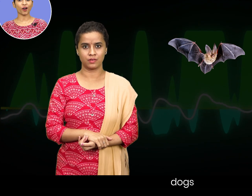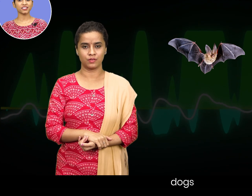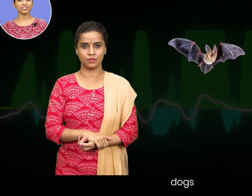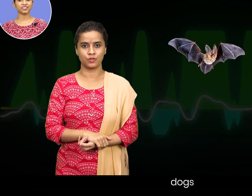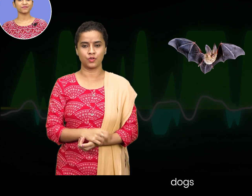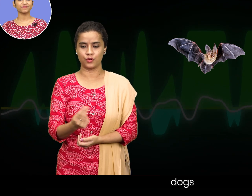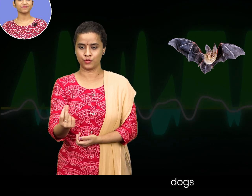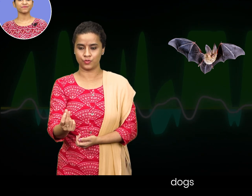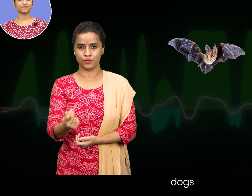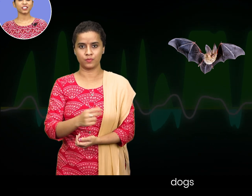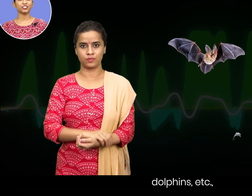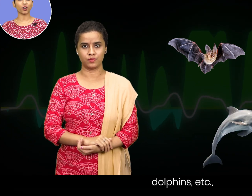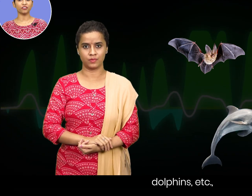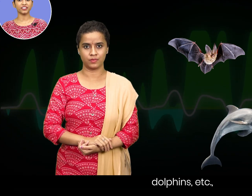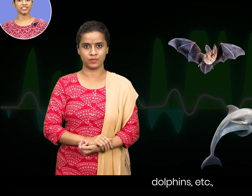dogs,